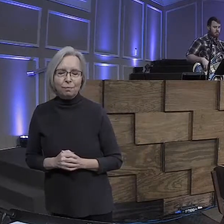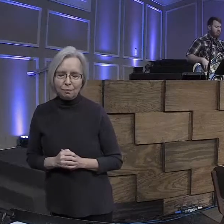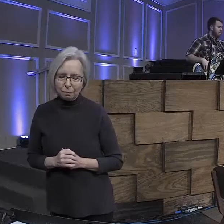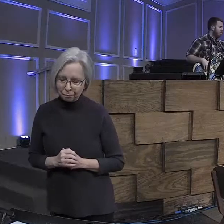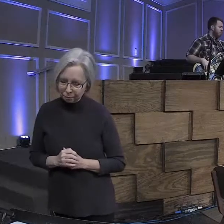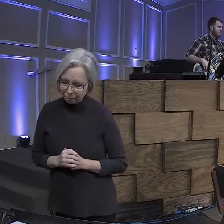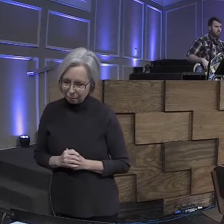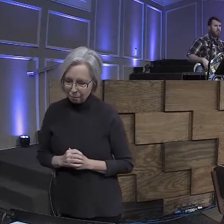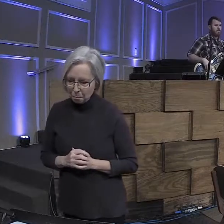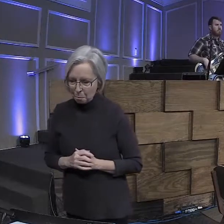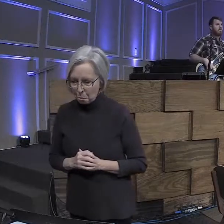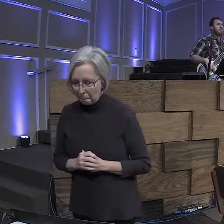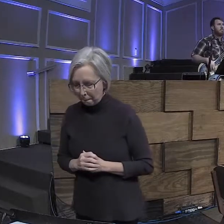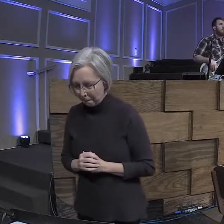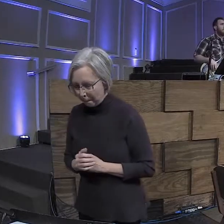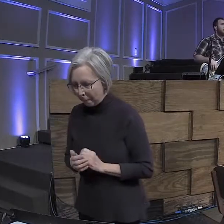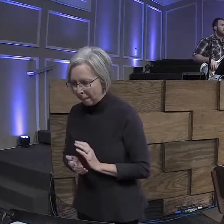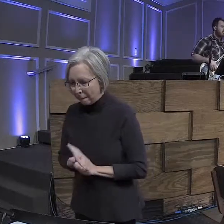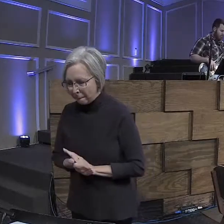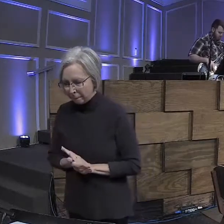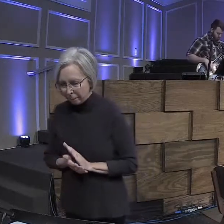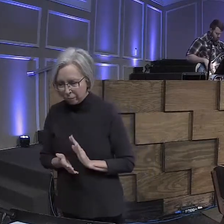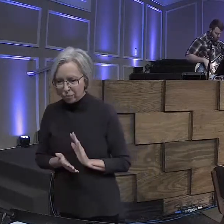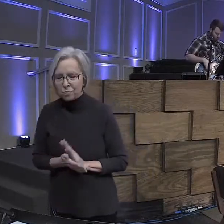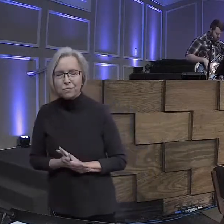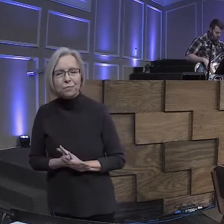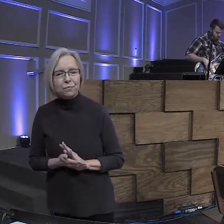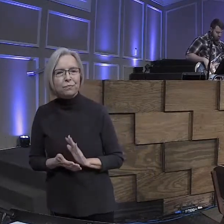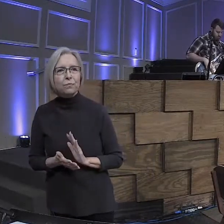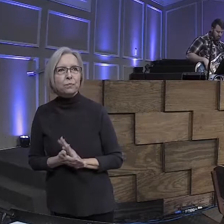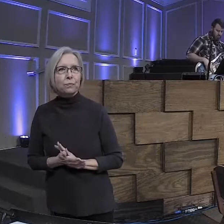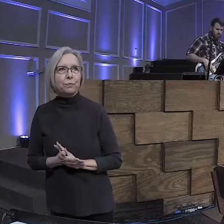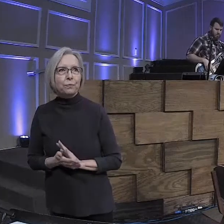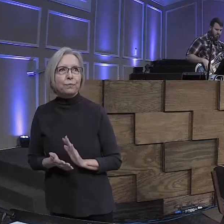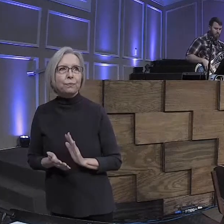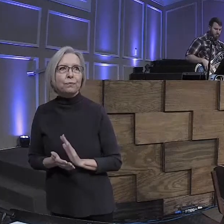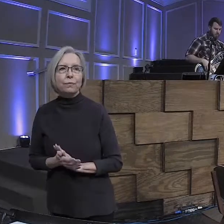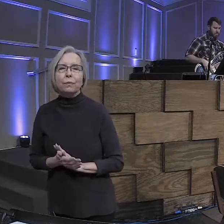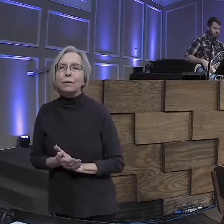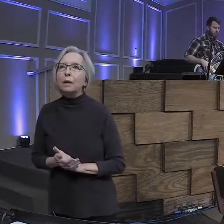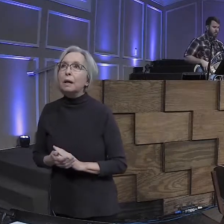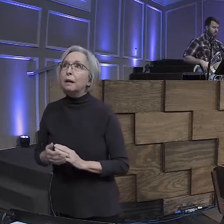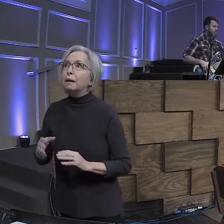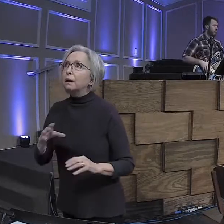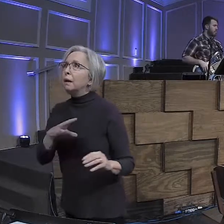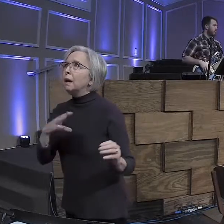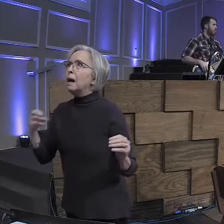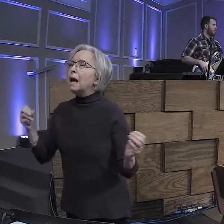today, church, if we know Jesus and we're ready.